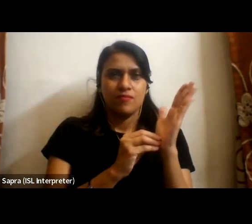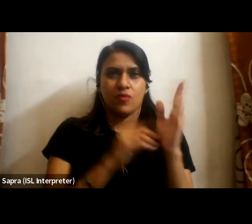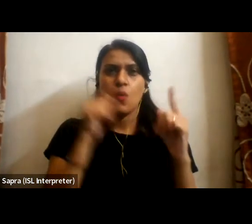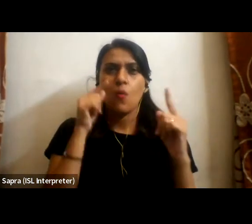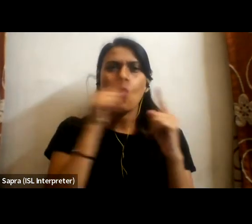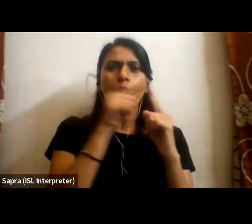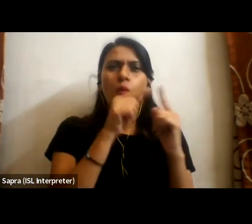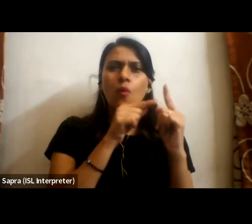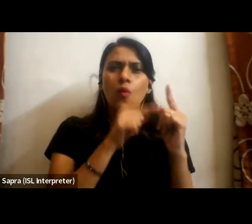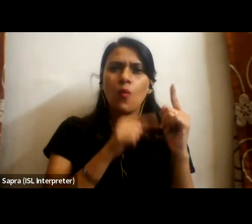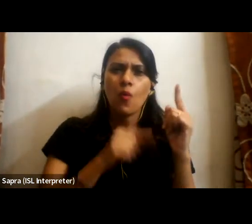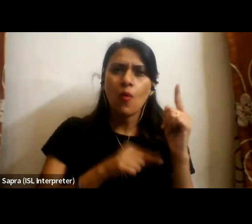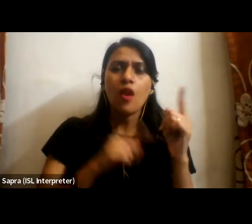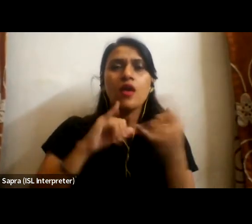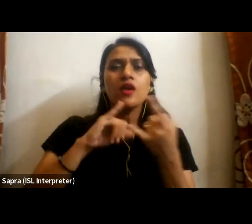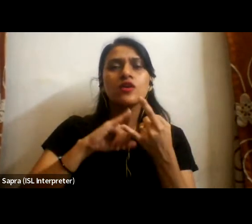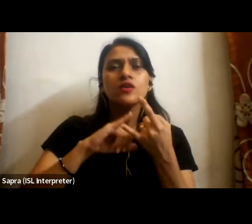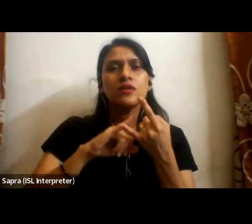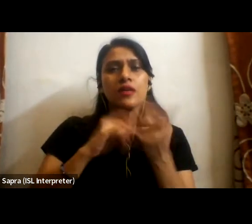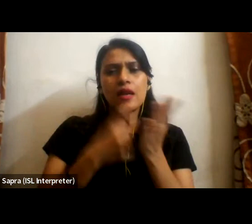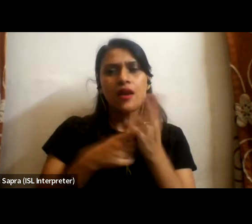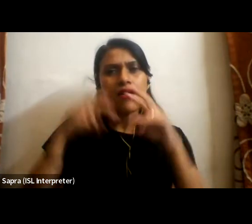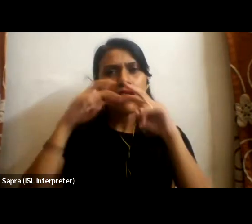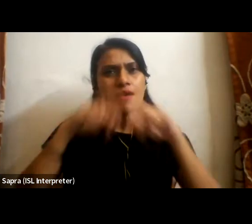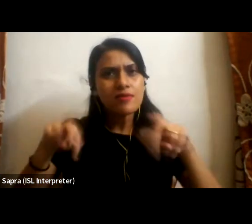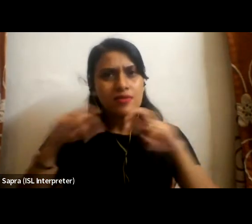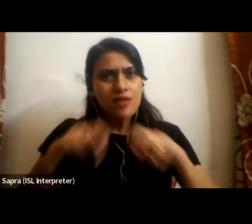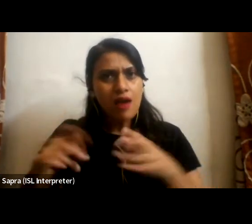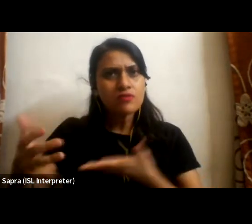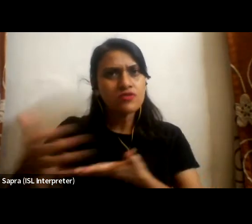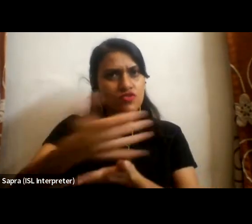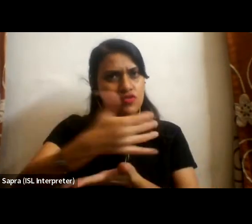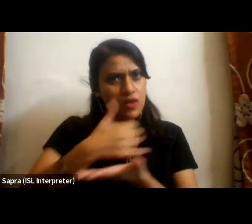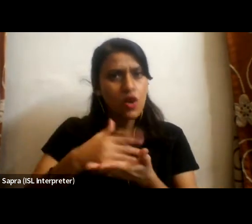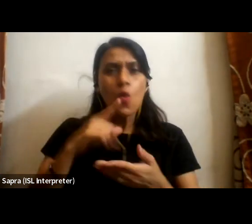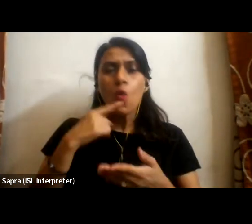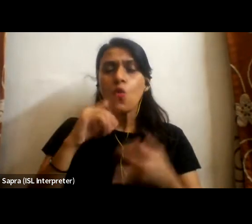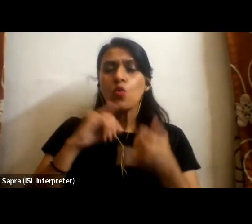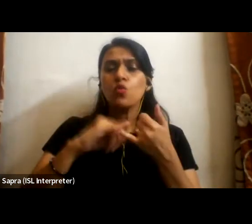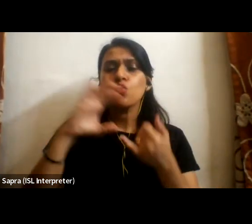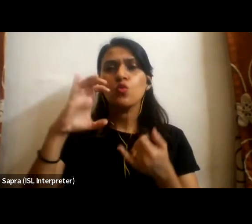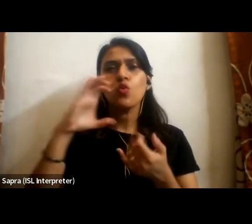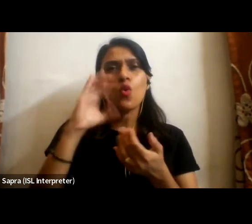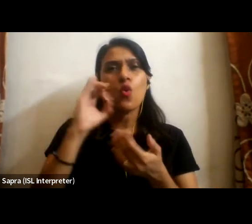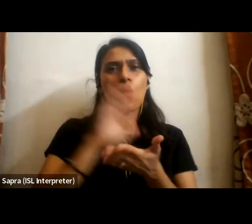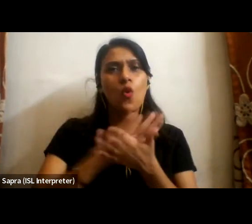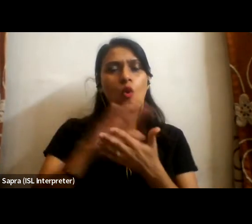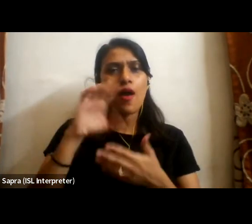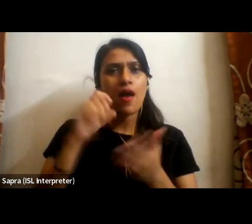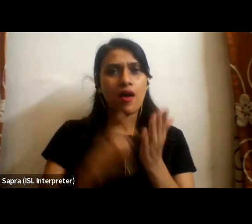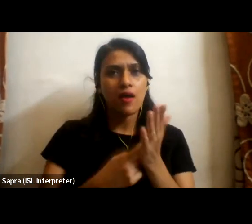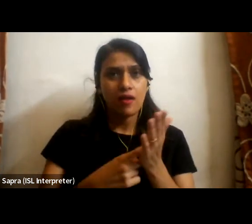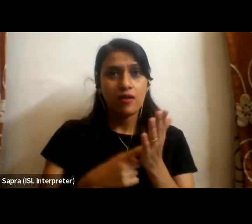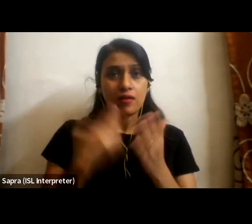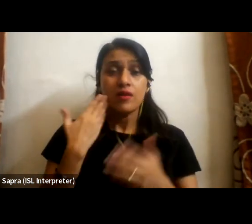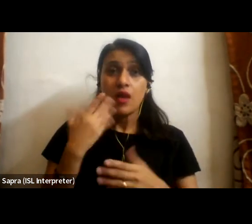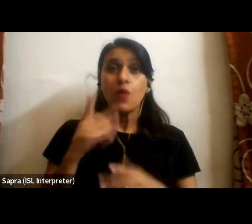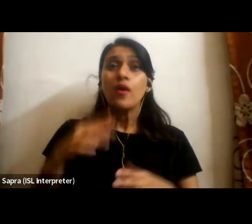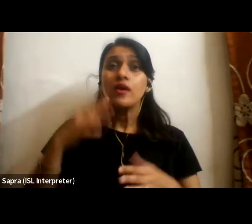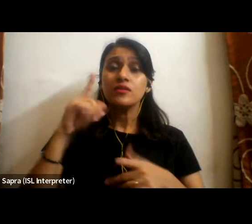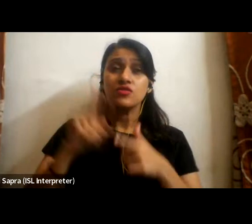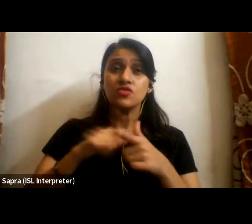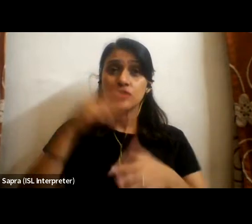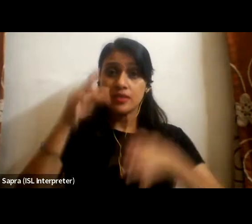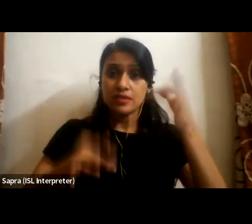by research and scholars, especially over the last 1 decade, since the time that the judiciary in India at least